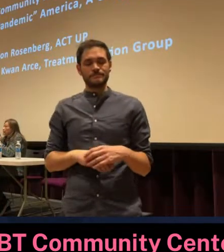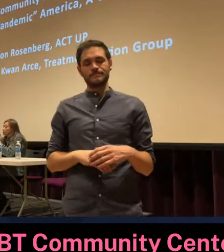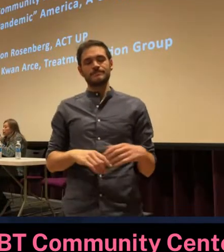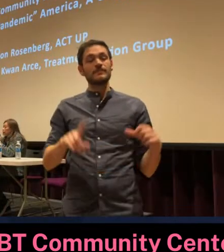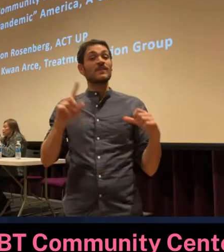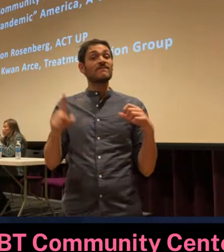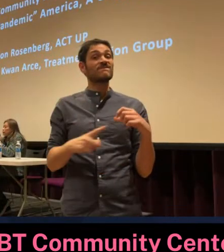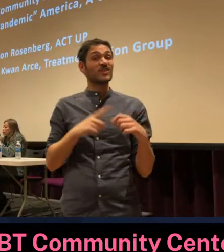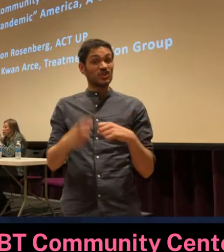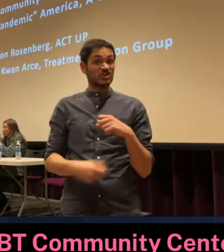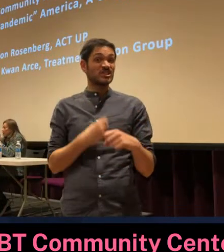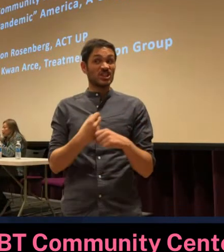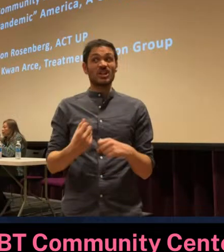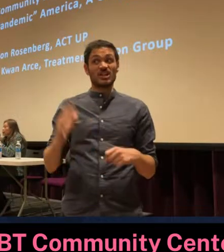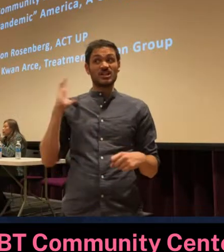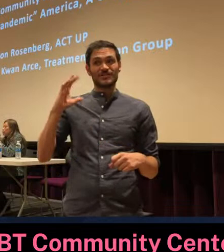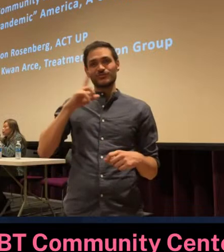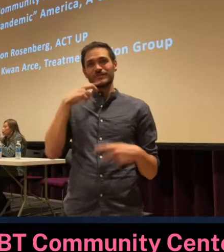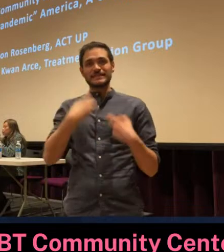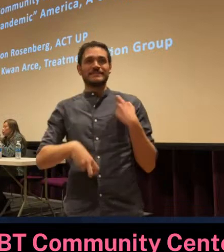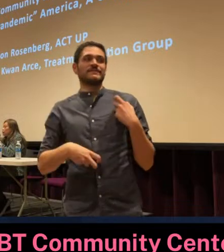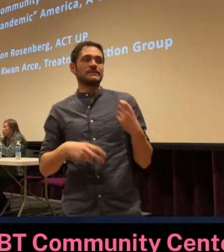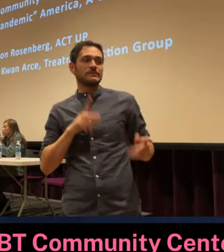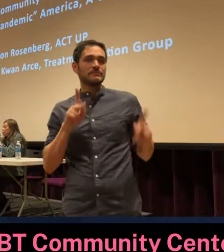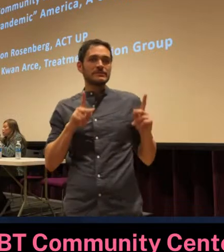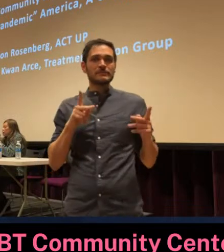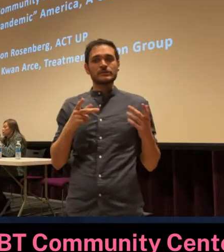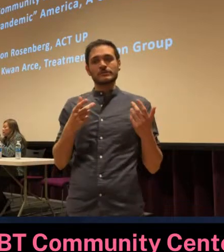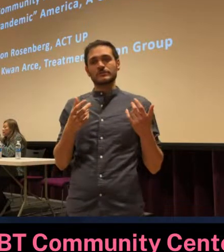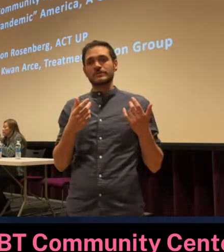I think, people were just coming out, and also